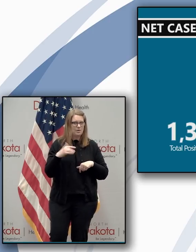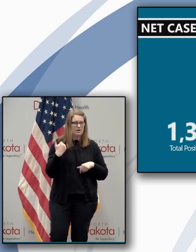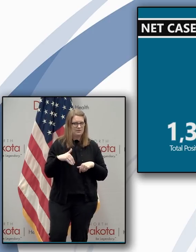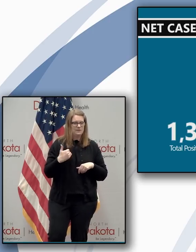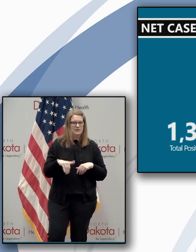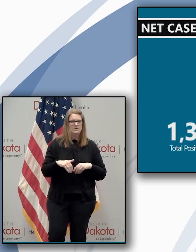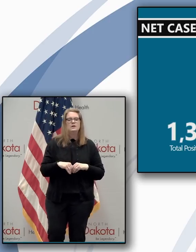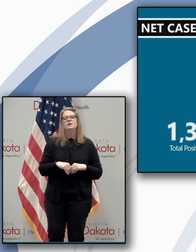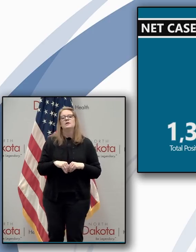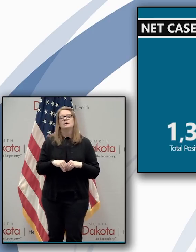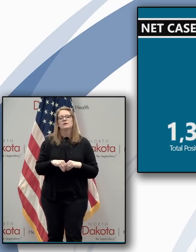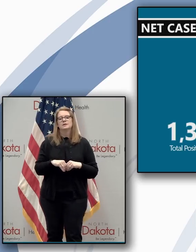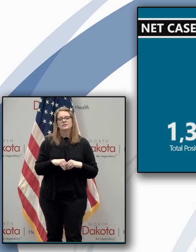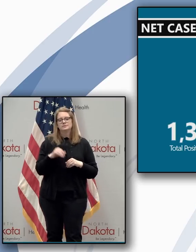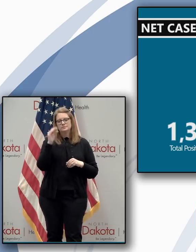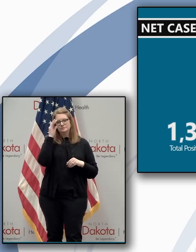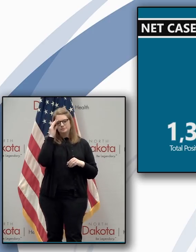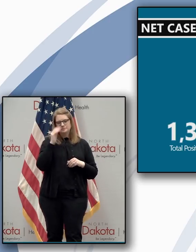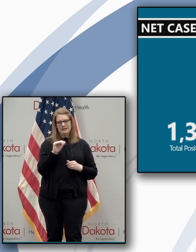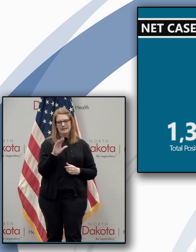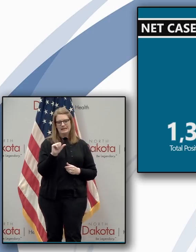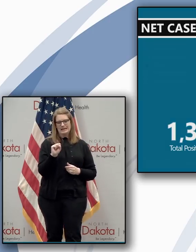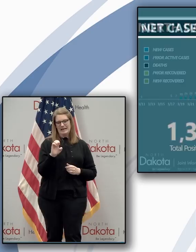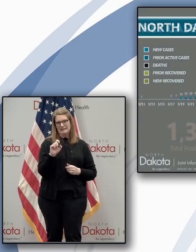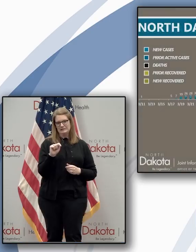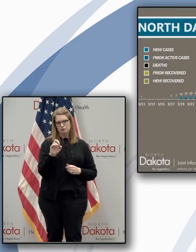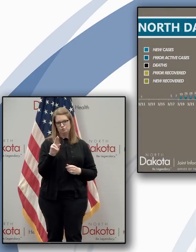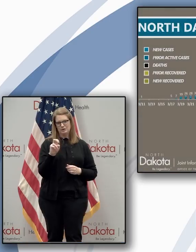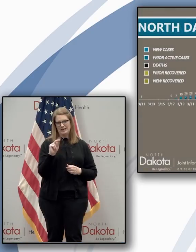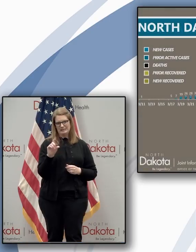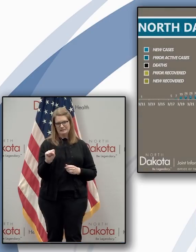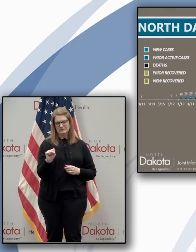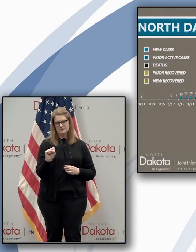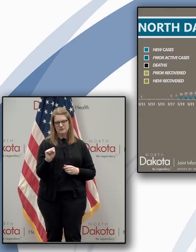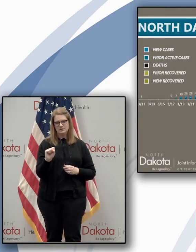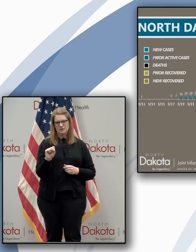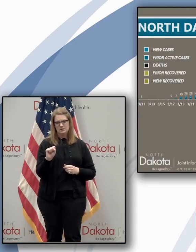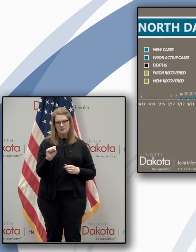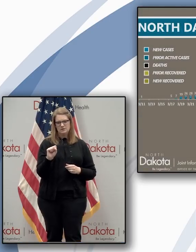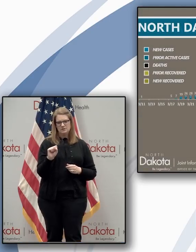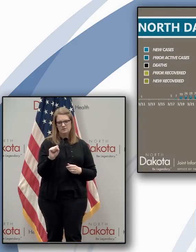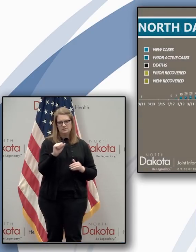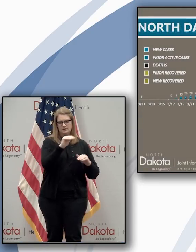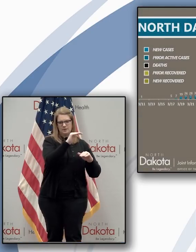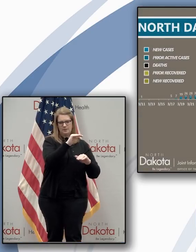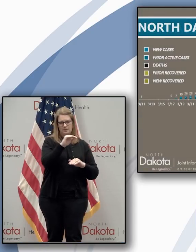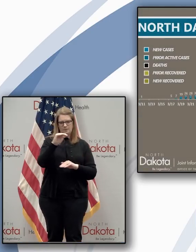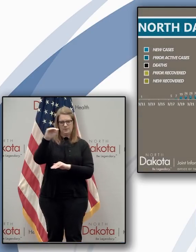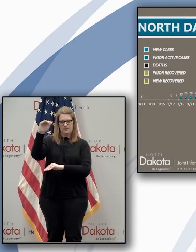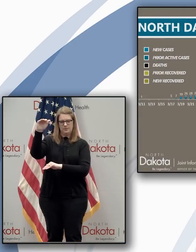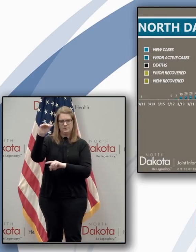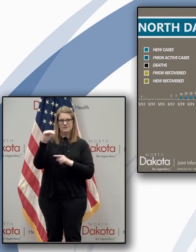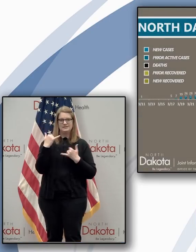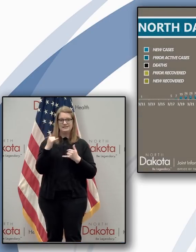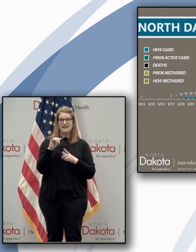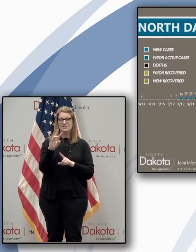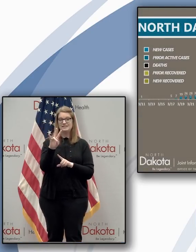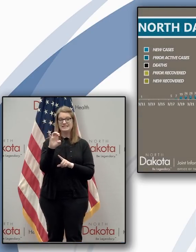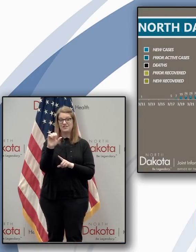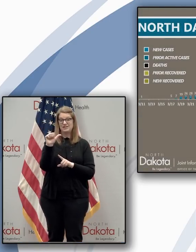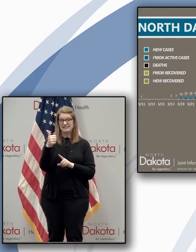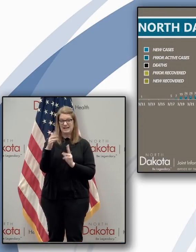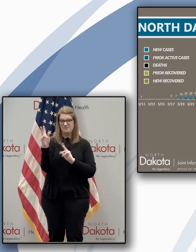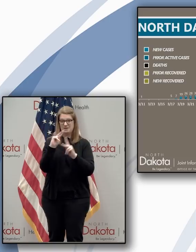terms of the case trends, again on this, we've moved up to 710